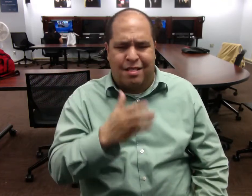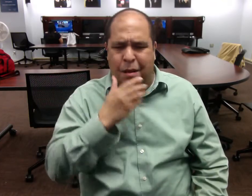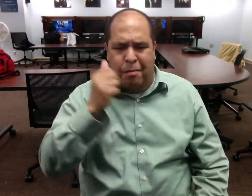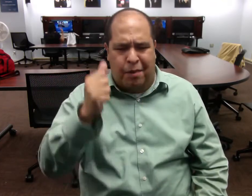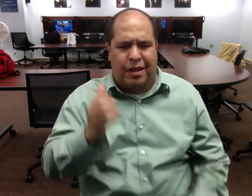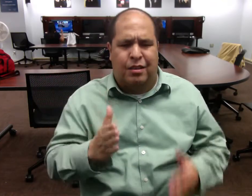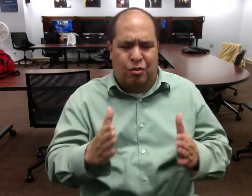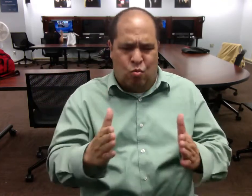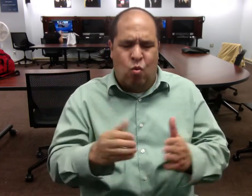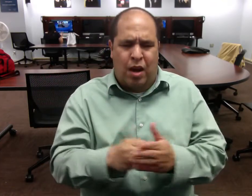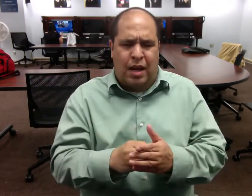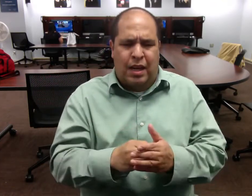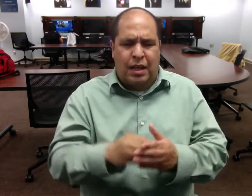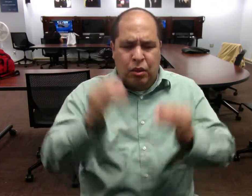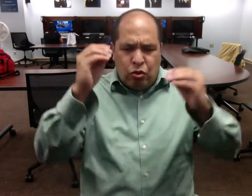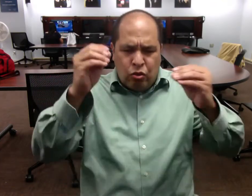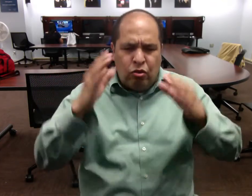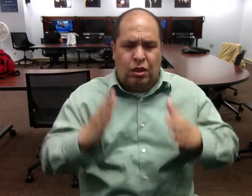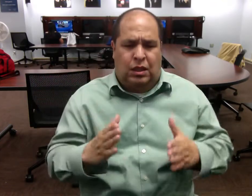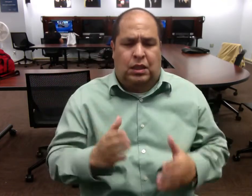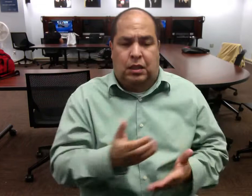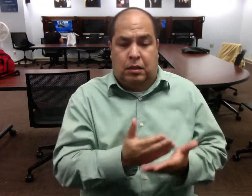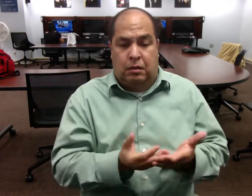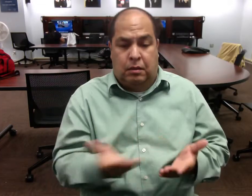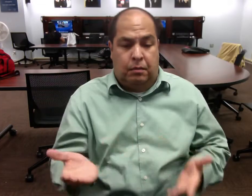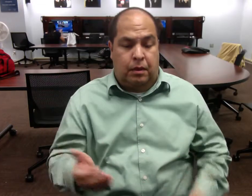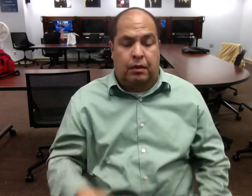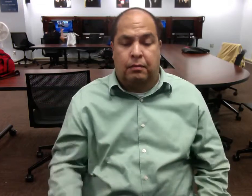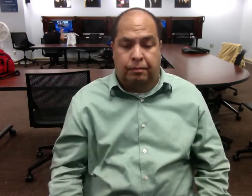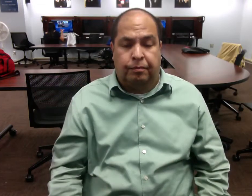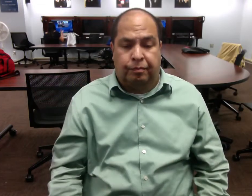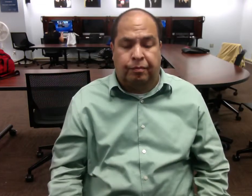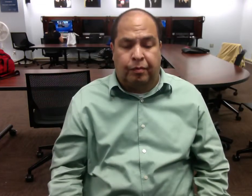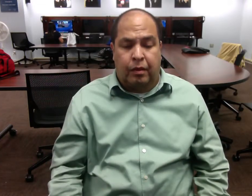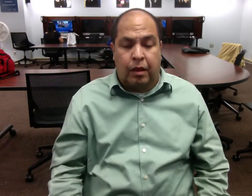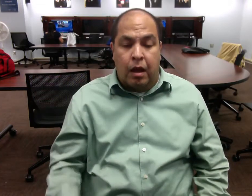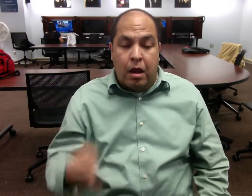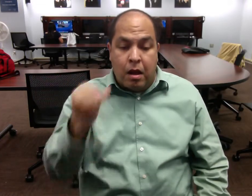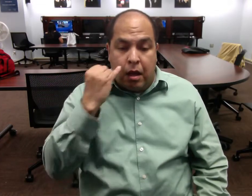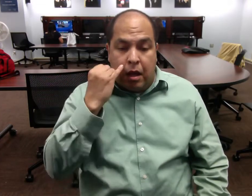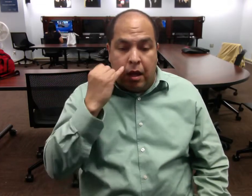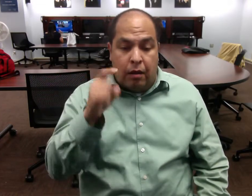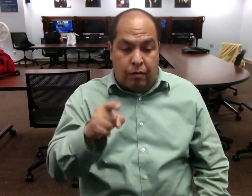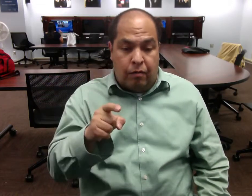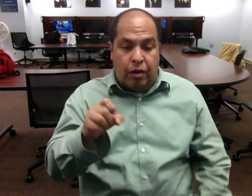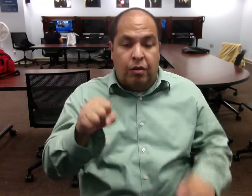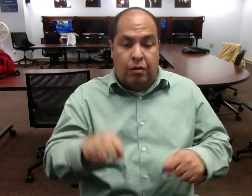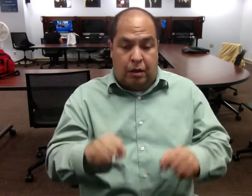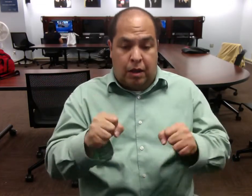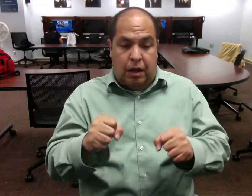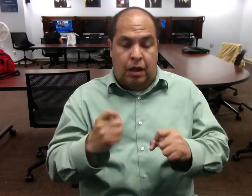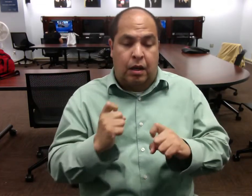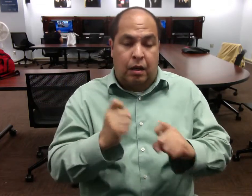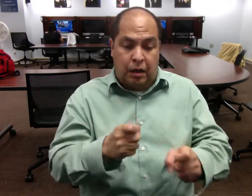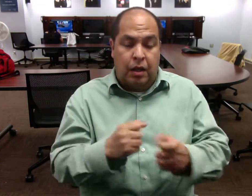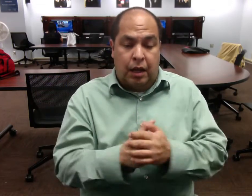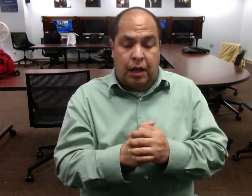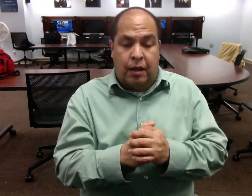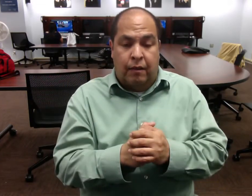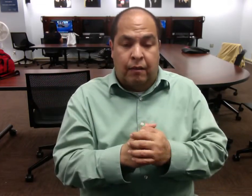If you can give your students some hands-on activities, this will help them learn